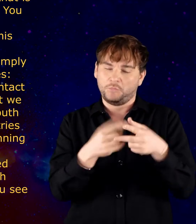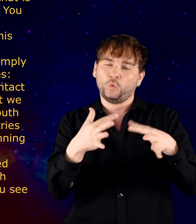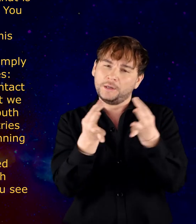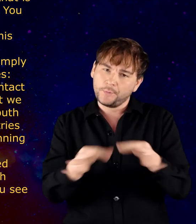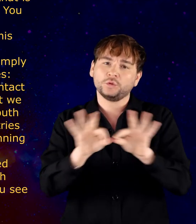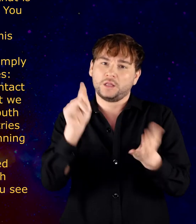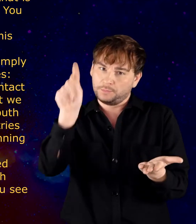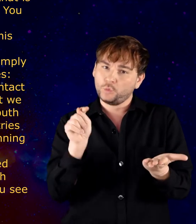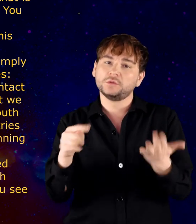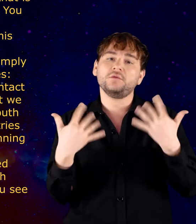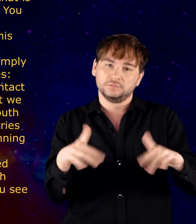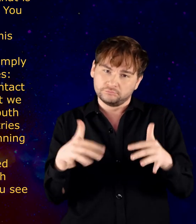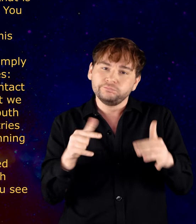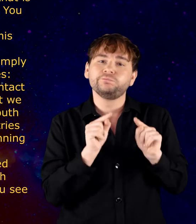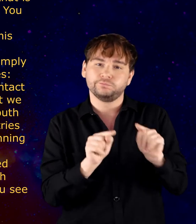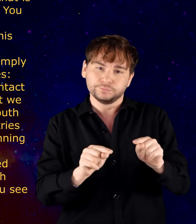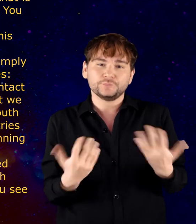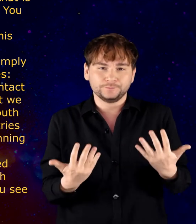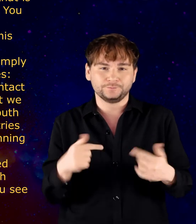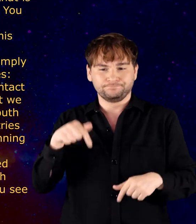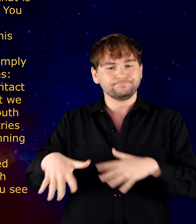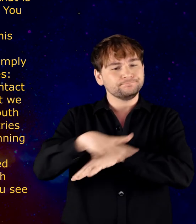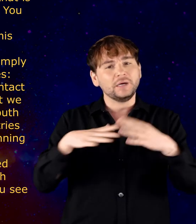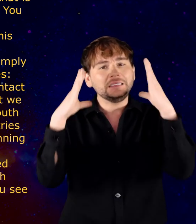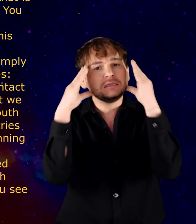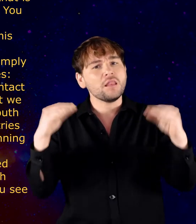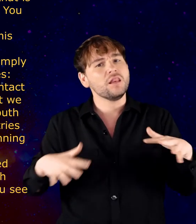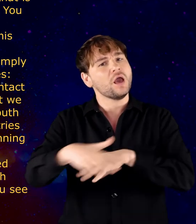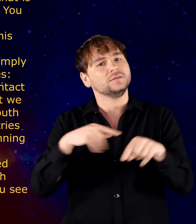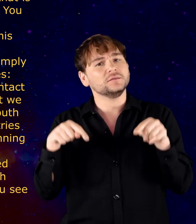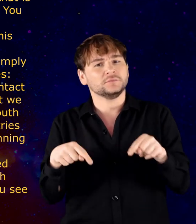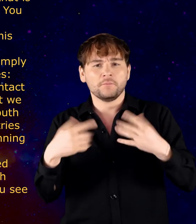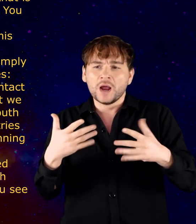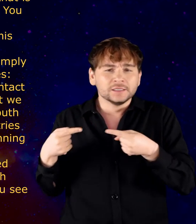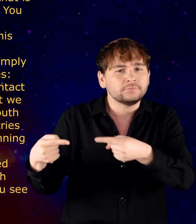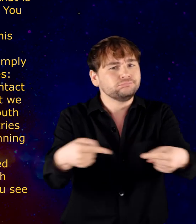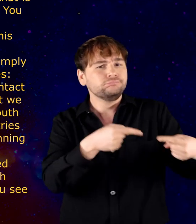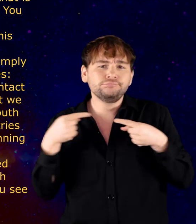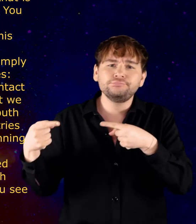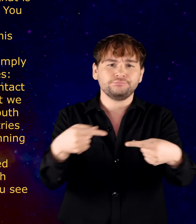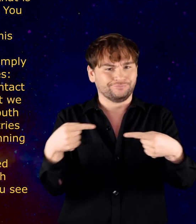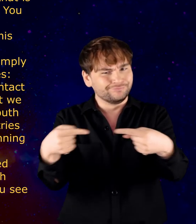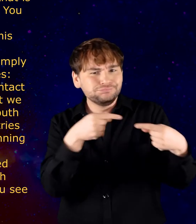taken. We had a huge discussion here about mouth masks, whether they help, yes or no.